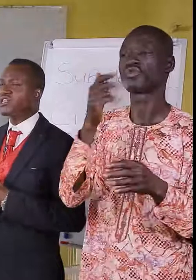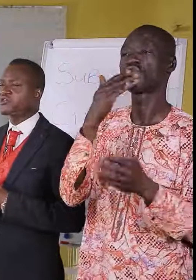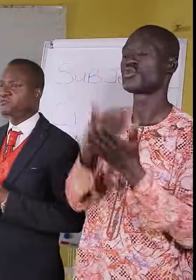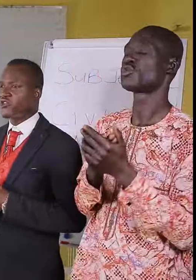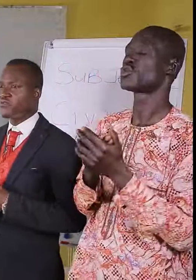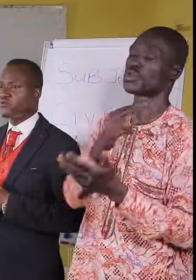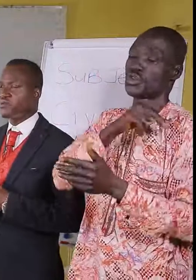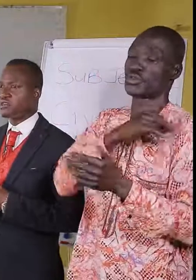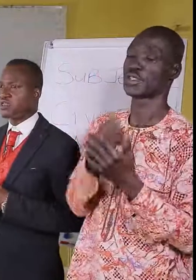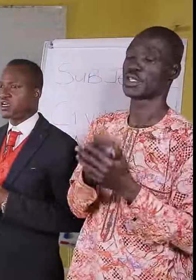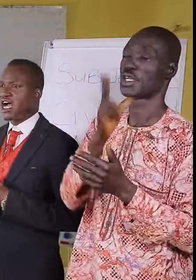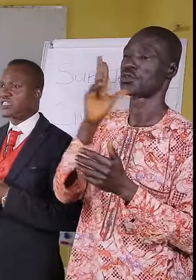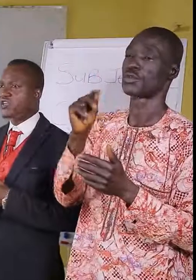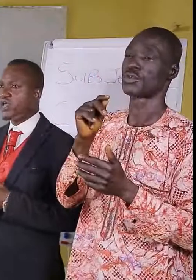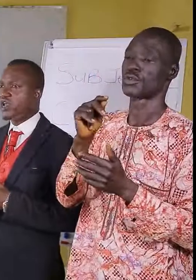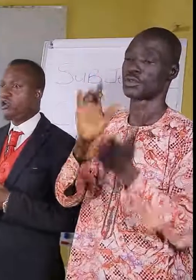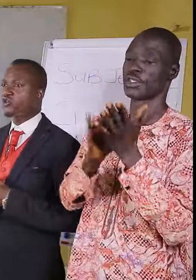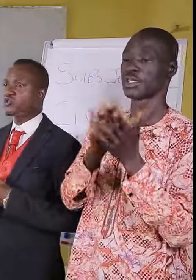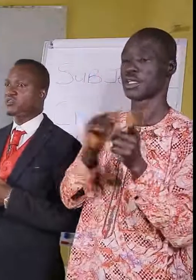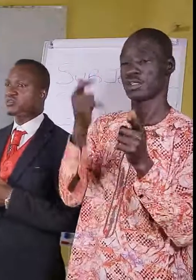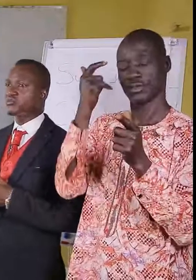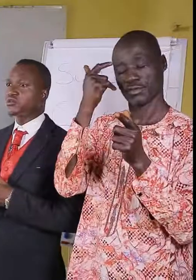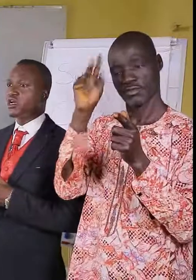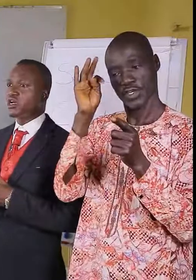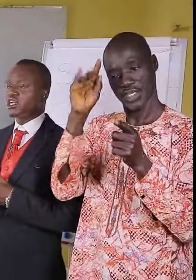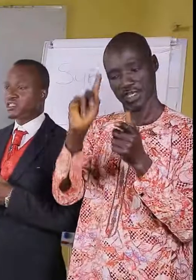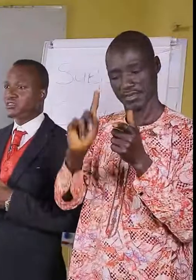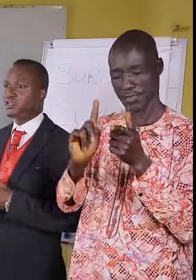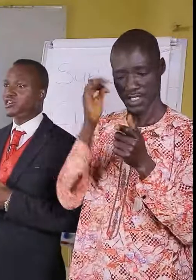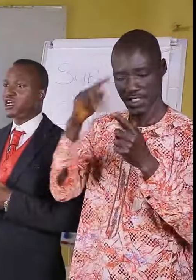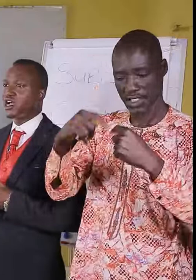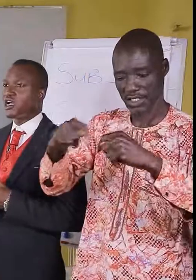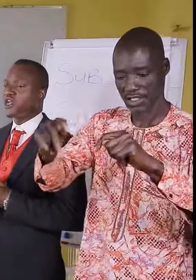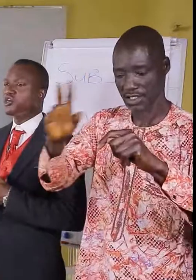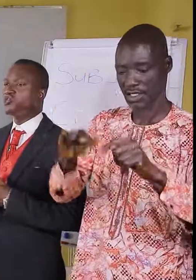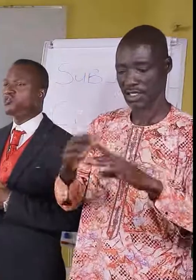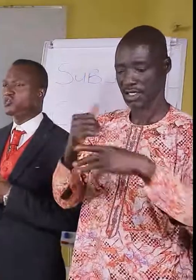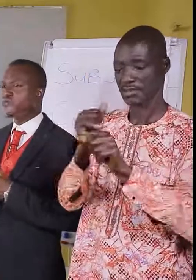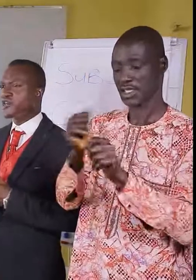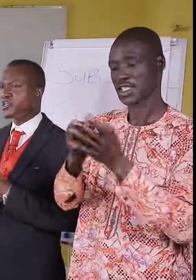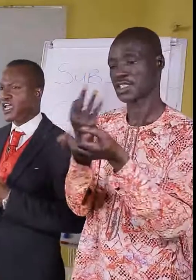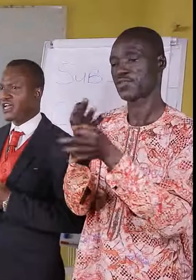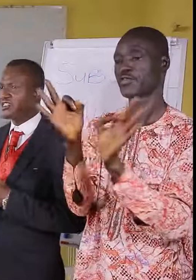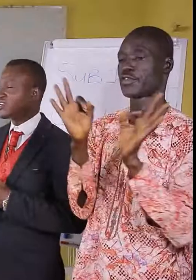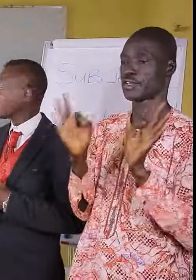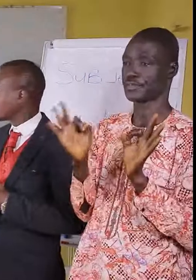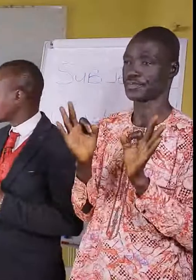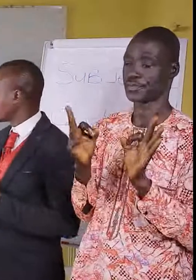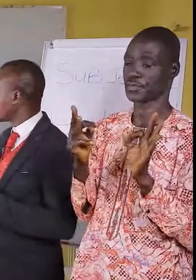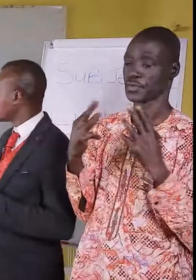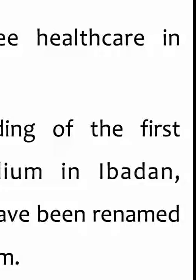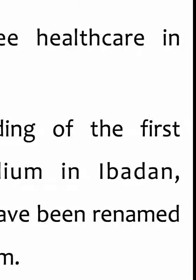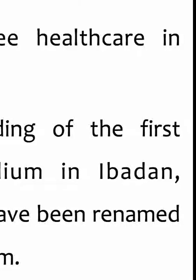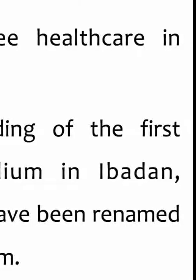of finances to pay for their medical bills. As a way of contributing to nationalism in Nigeria, he introduced free healthcare